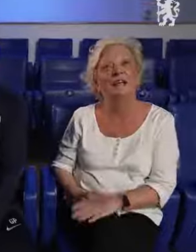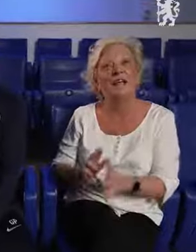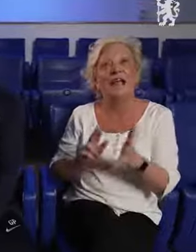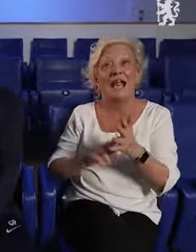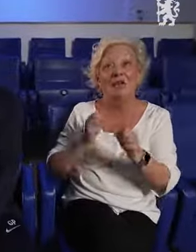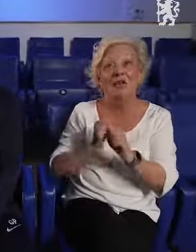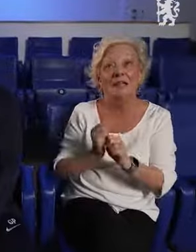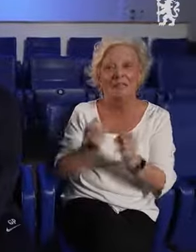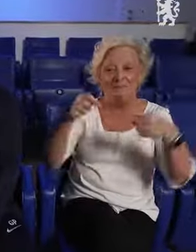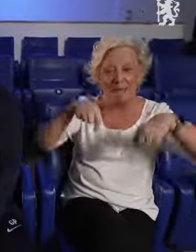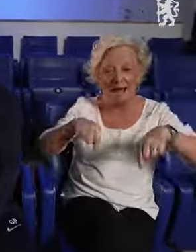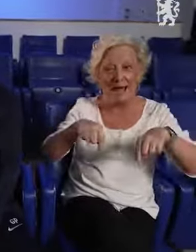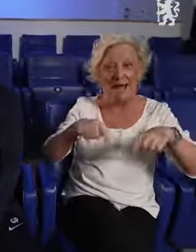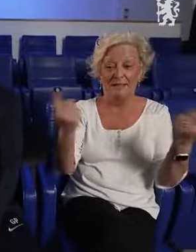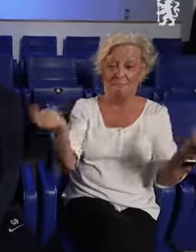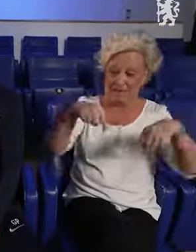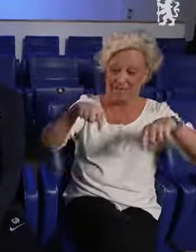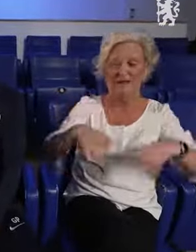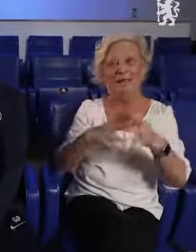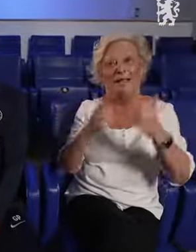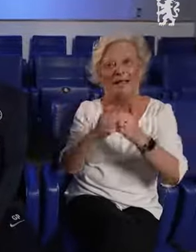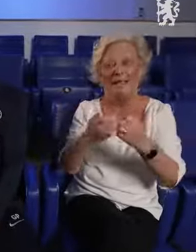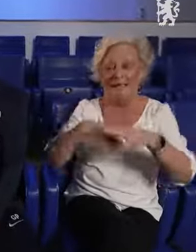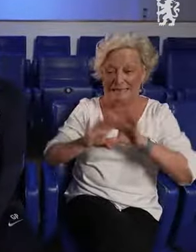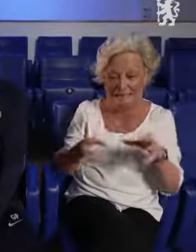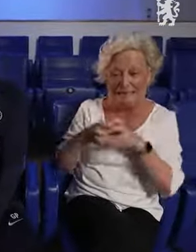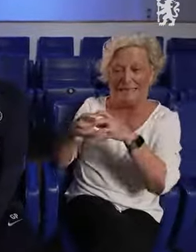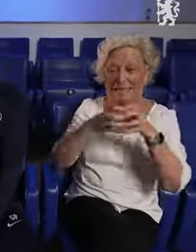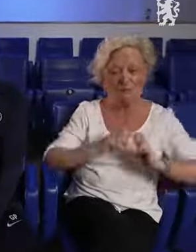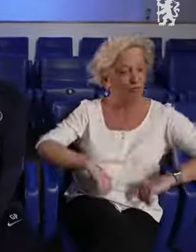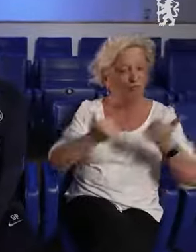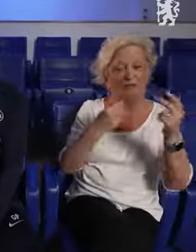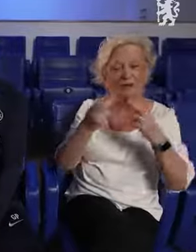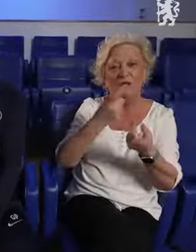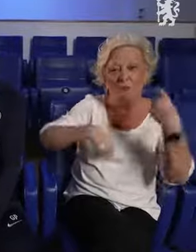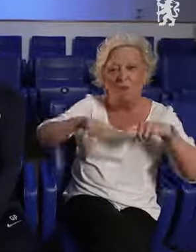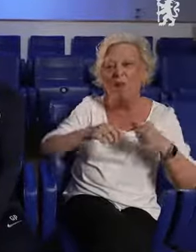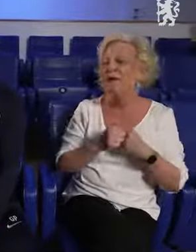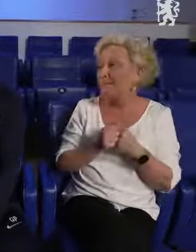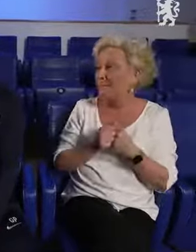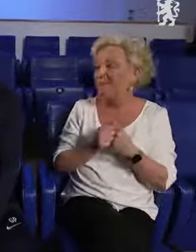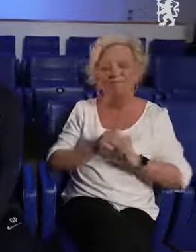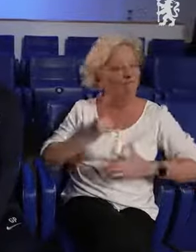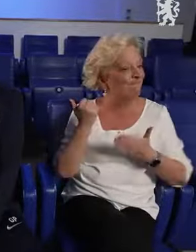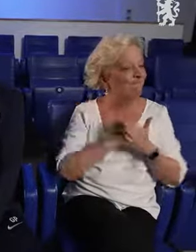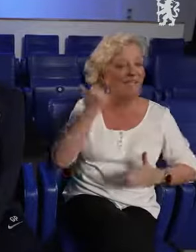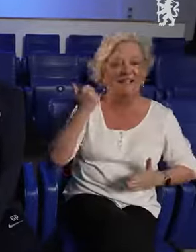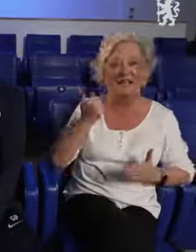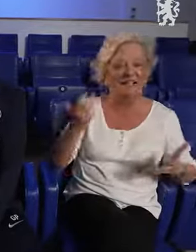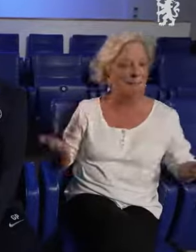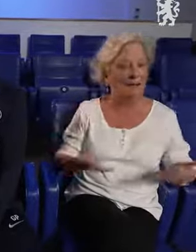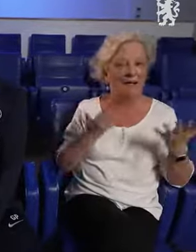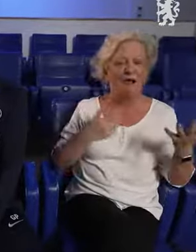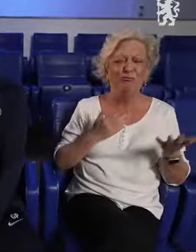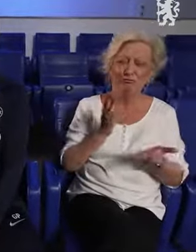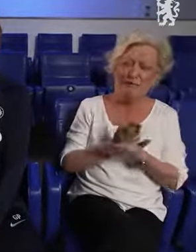Engie's back for the weekend. He's in the squad, which is fantastic news for everybody. Fantastic player. Obviously, we've missed him a